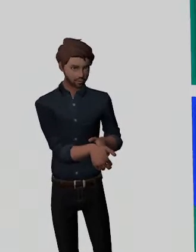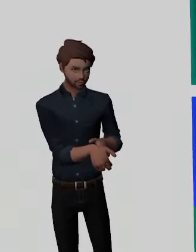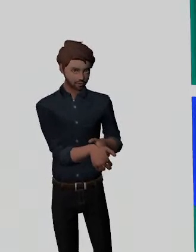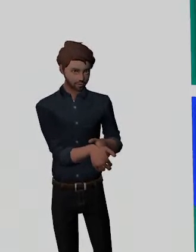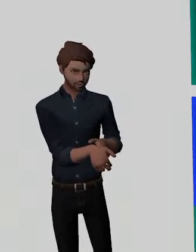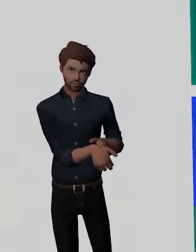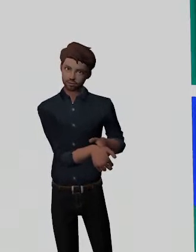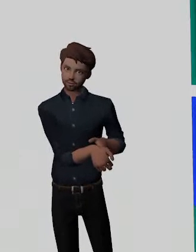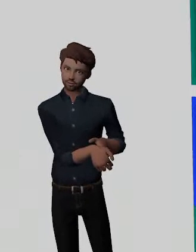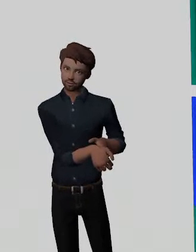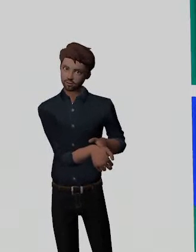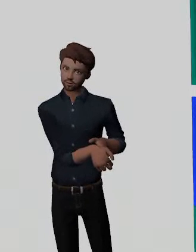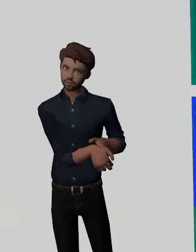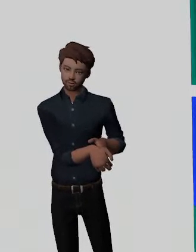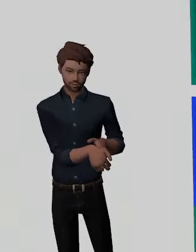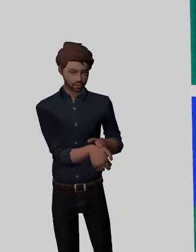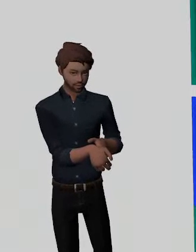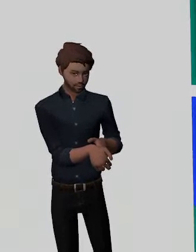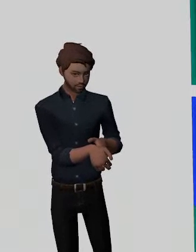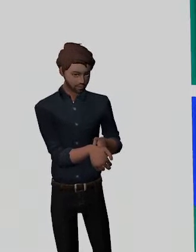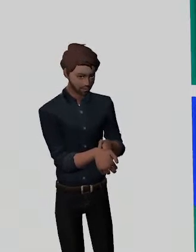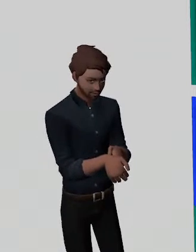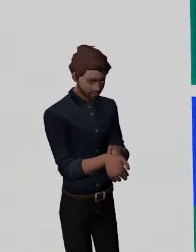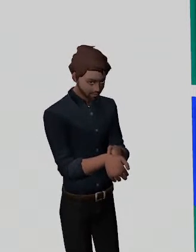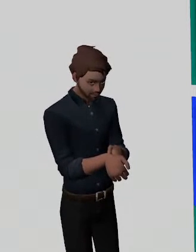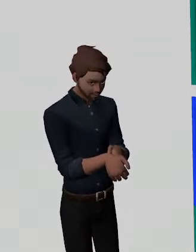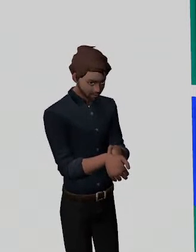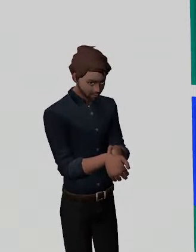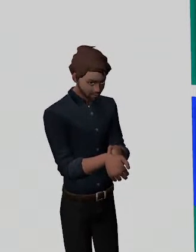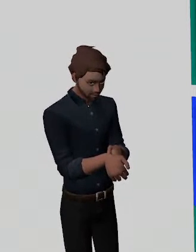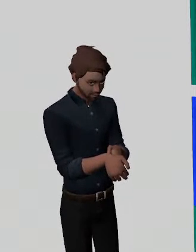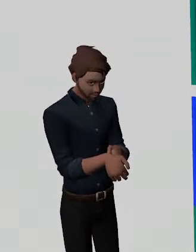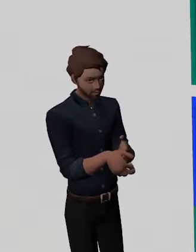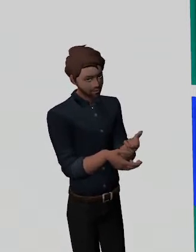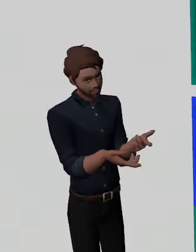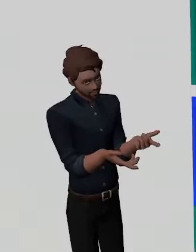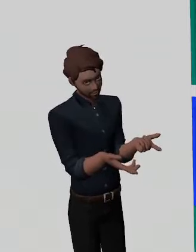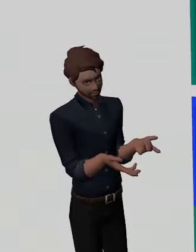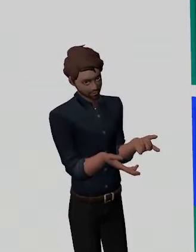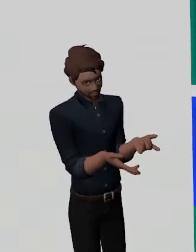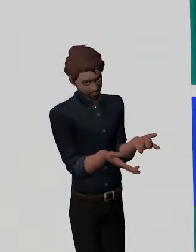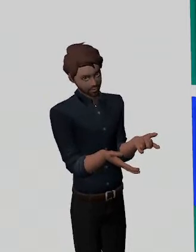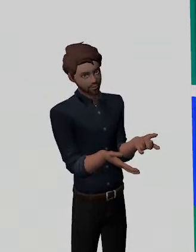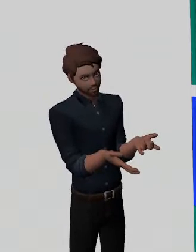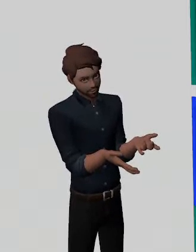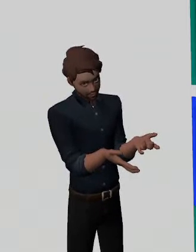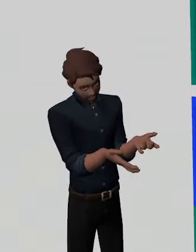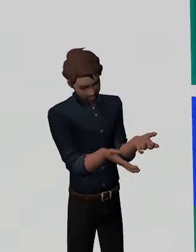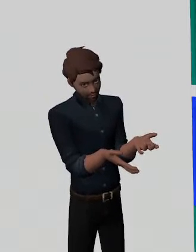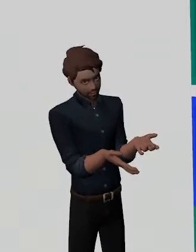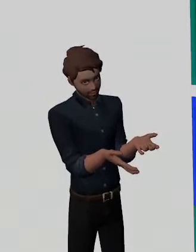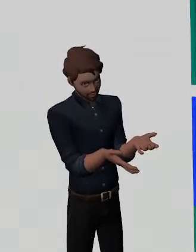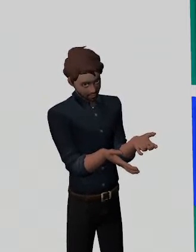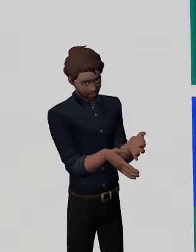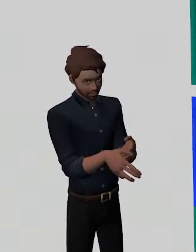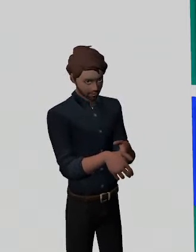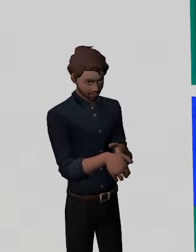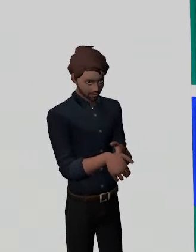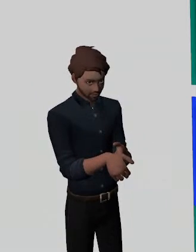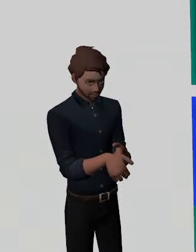See you later. Problem is, however, I'm Swedish, and we have the Swedish Sign Language, but I want to communicate with my